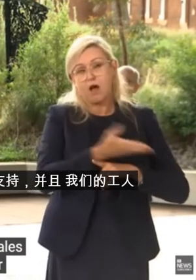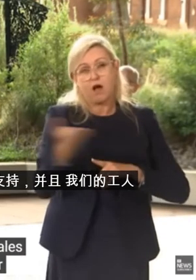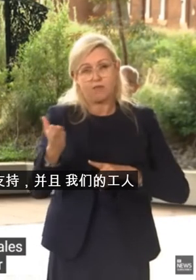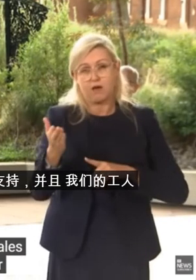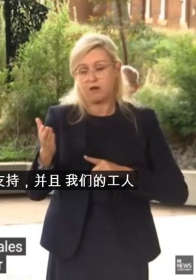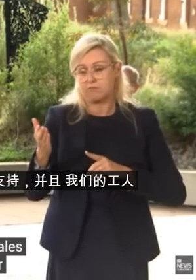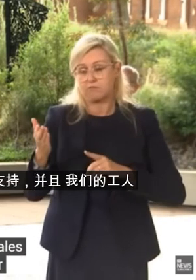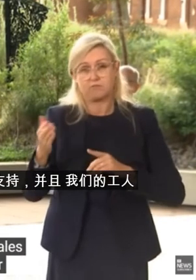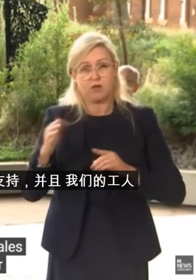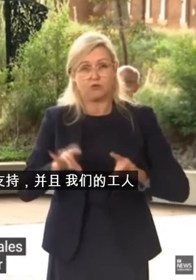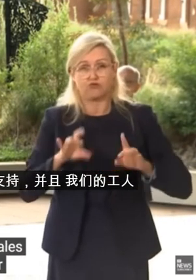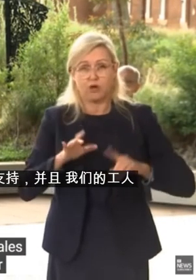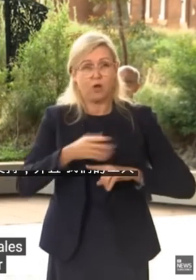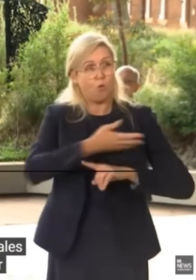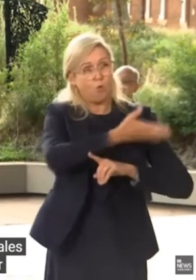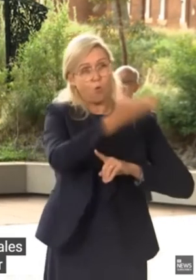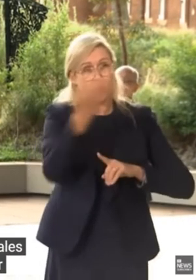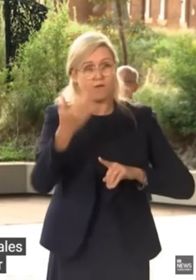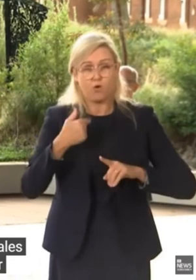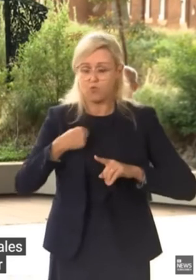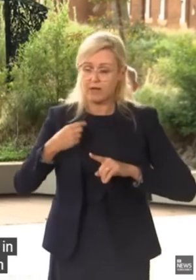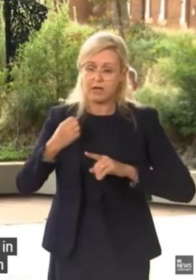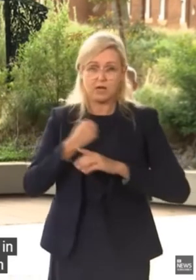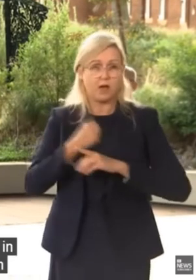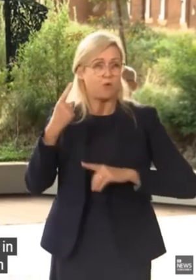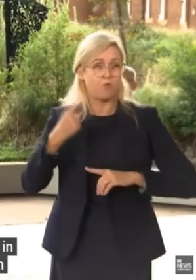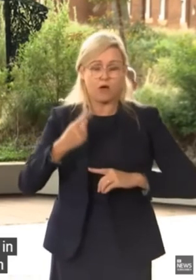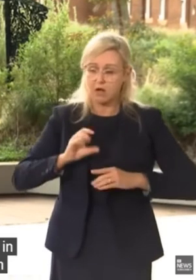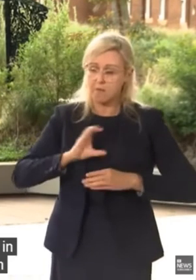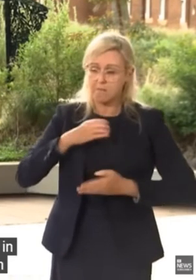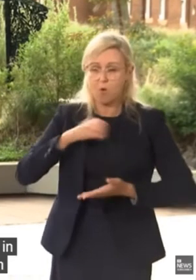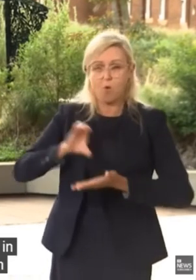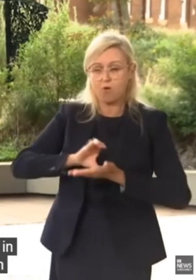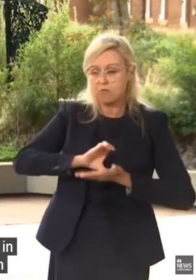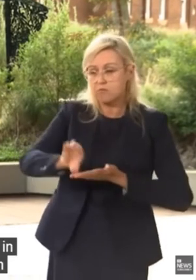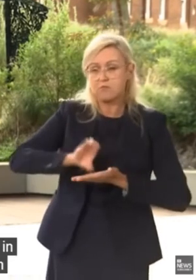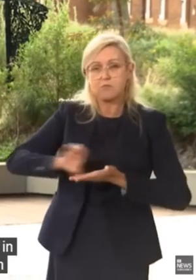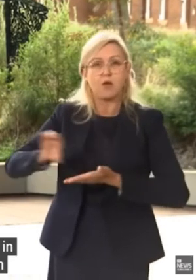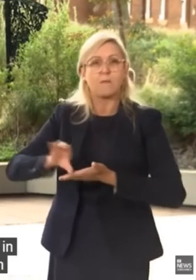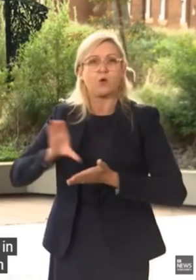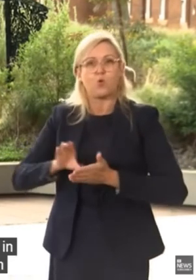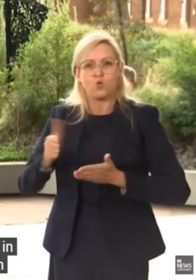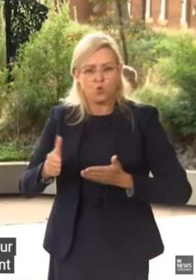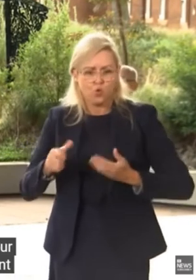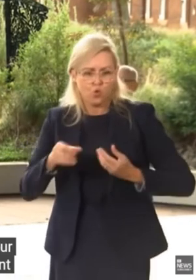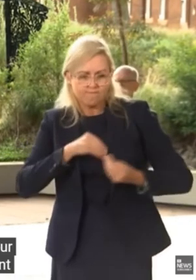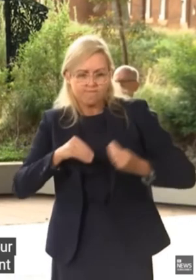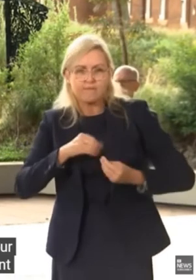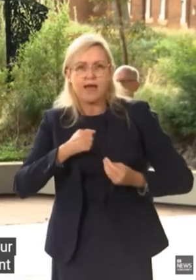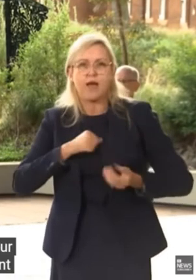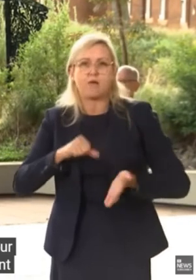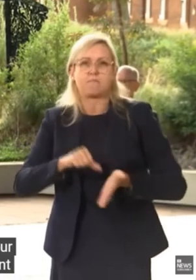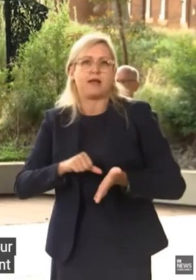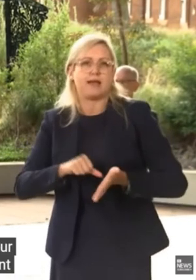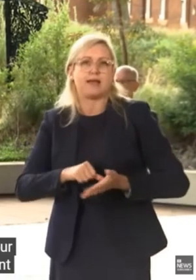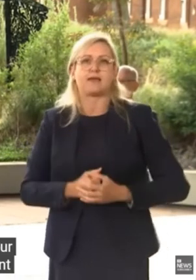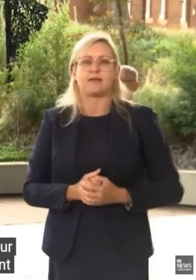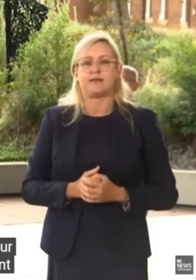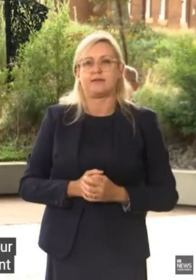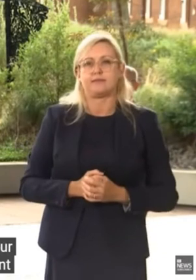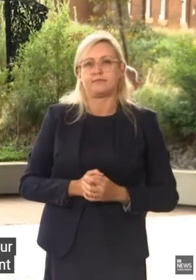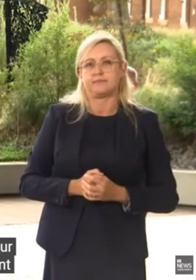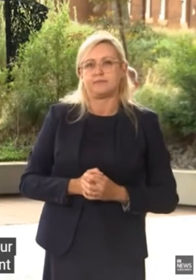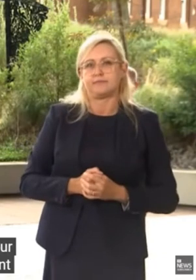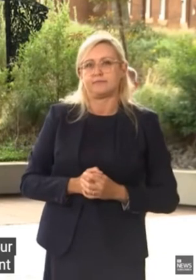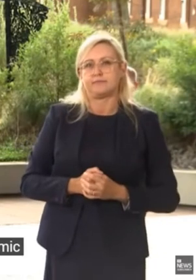workers than anywhere else in the country. And we've been able to do that because of our strong financial management, because of our strong economic performance in this